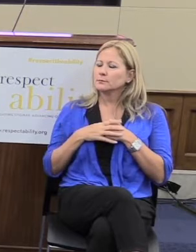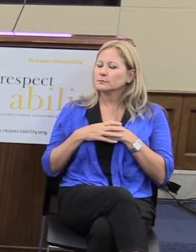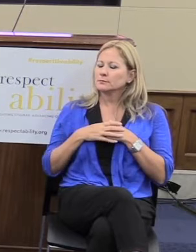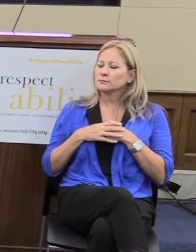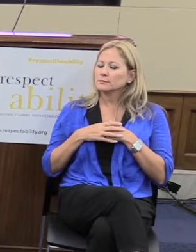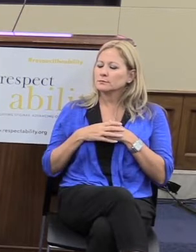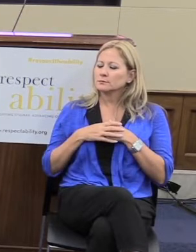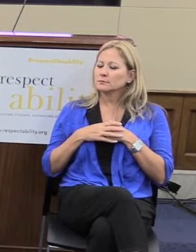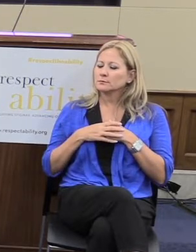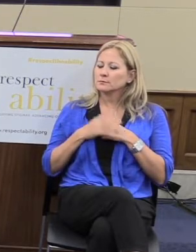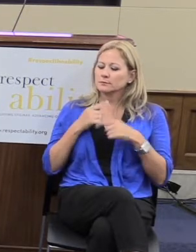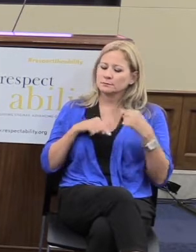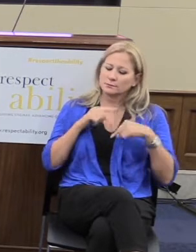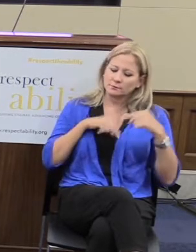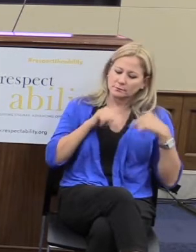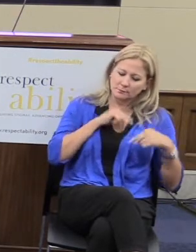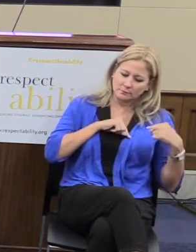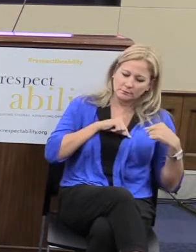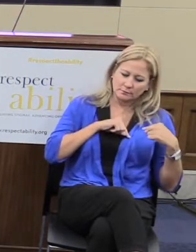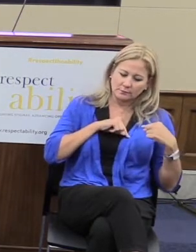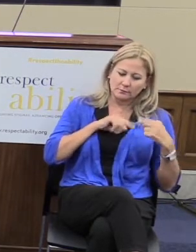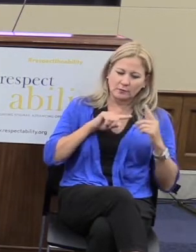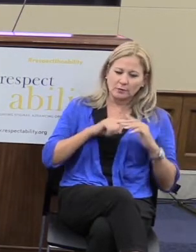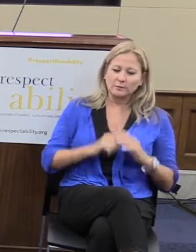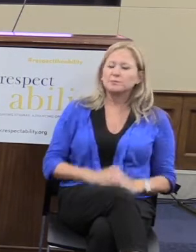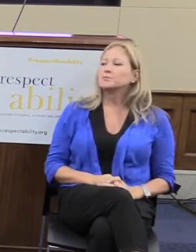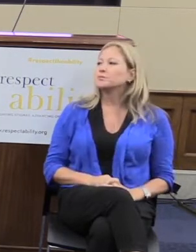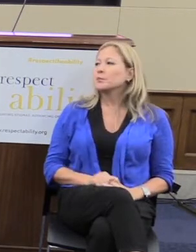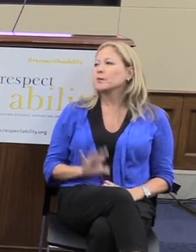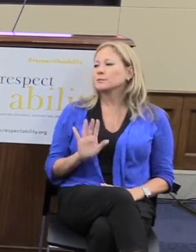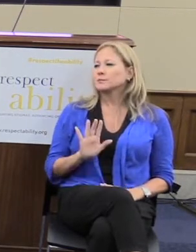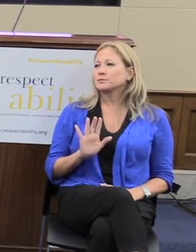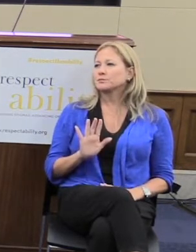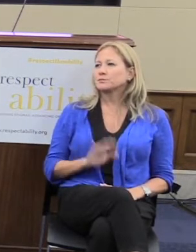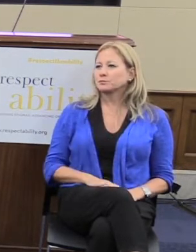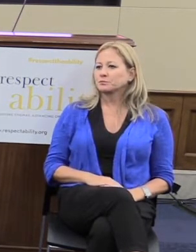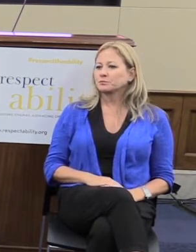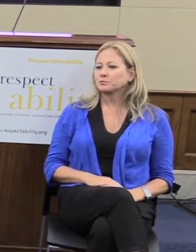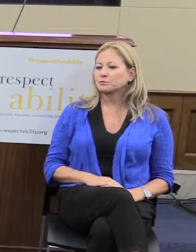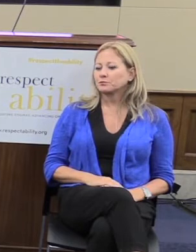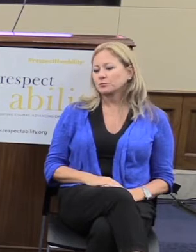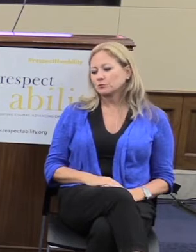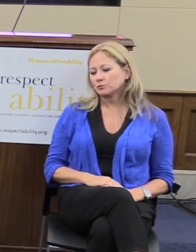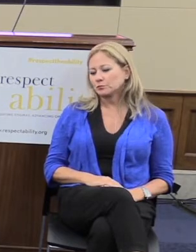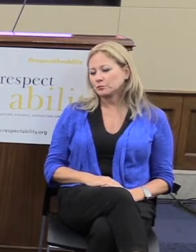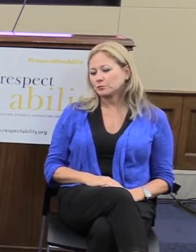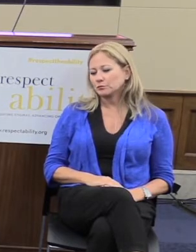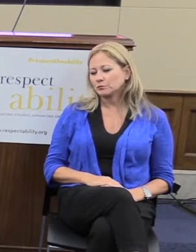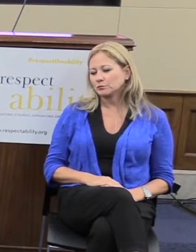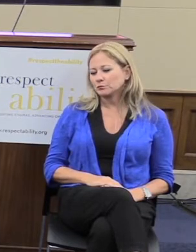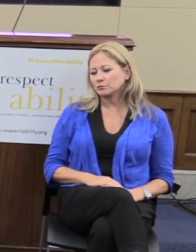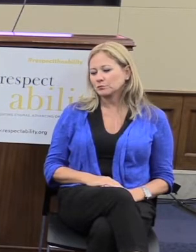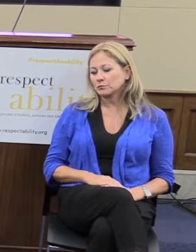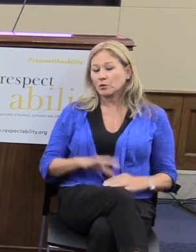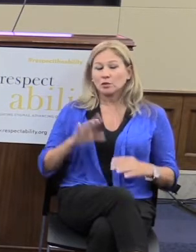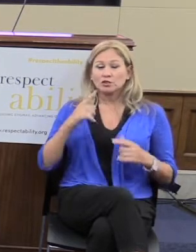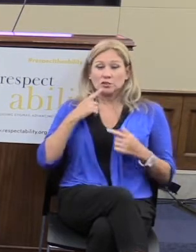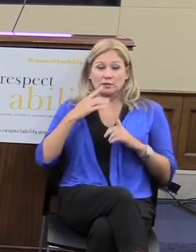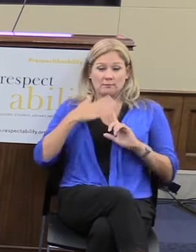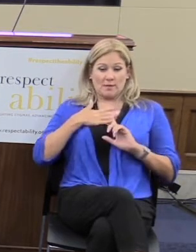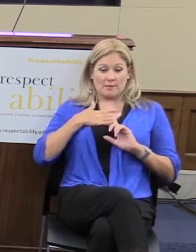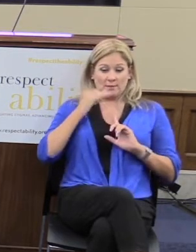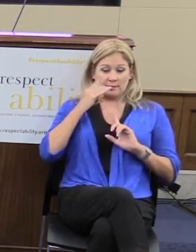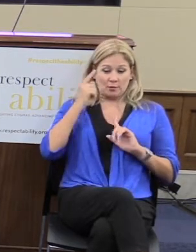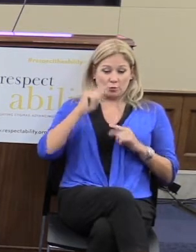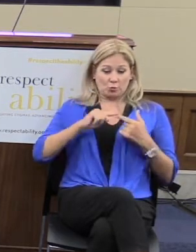to me, okay, let's put this down and get real. Okay, so my question is, to me, when it comes to people